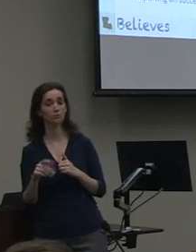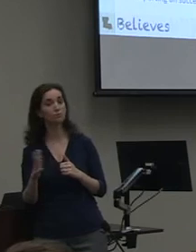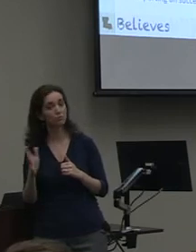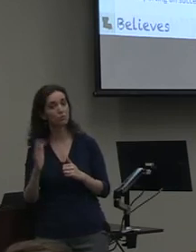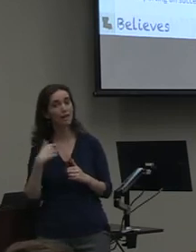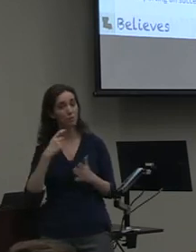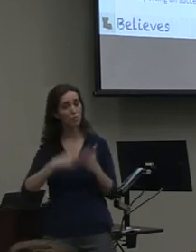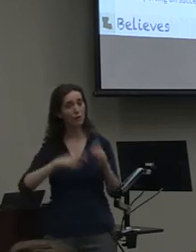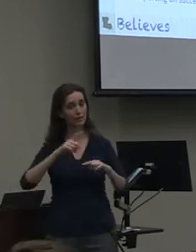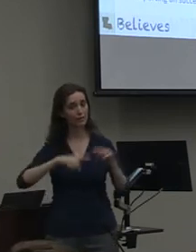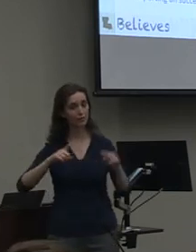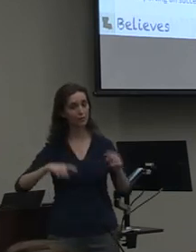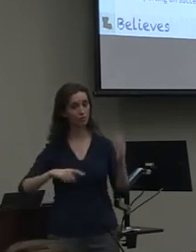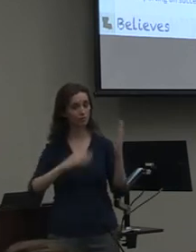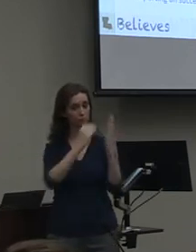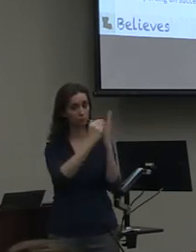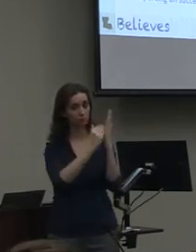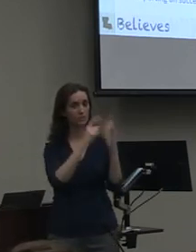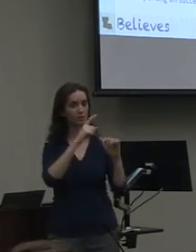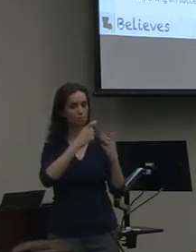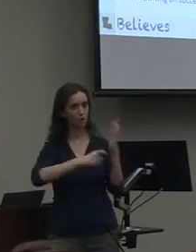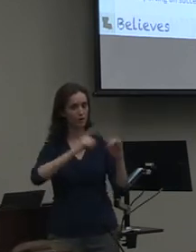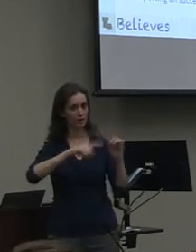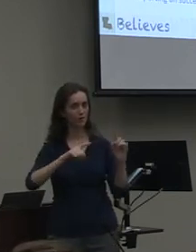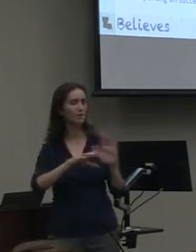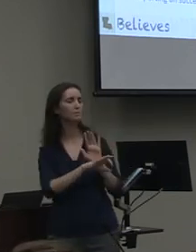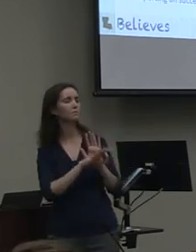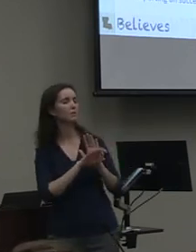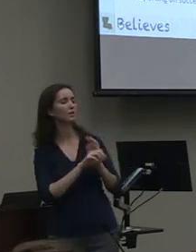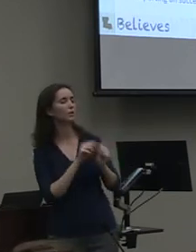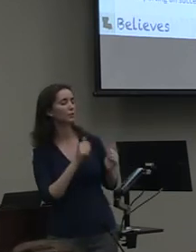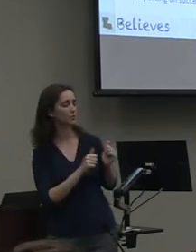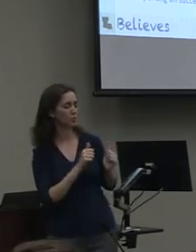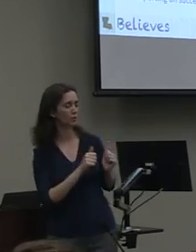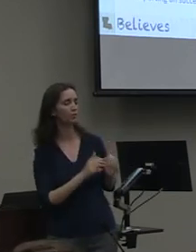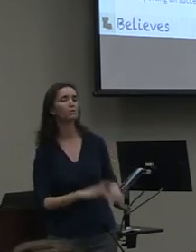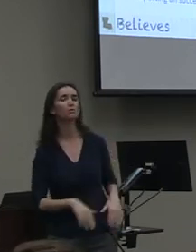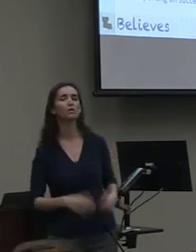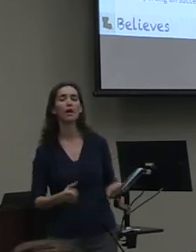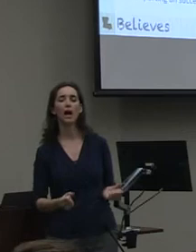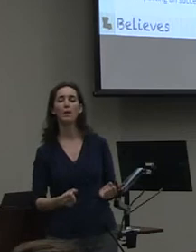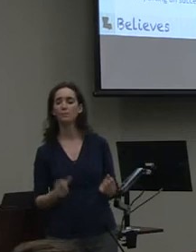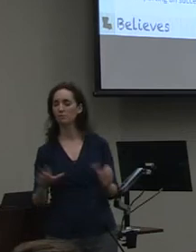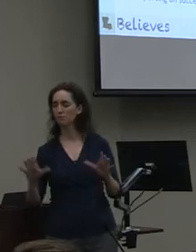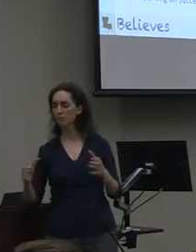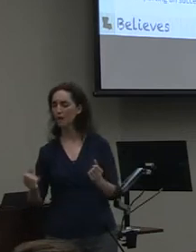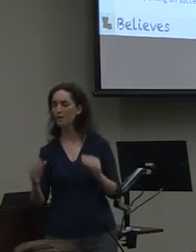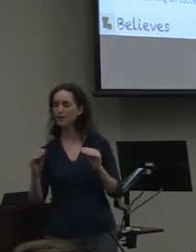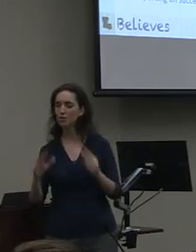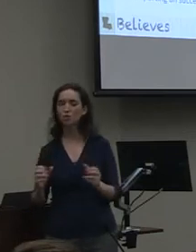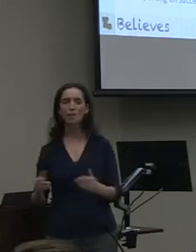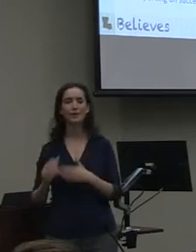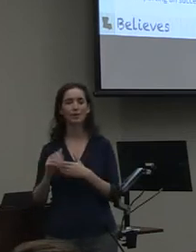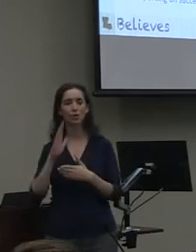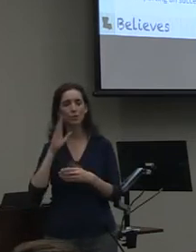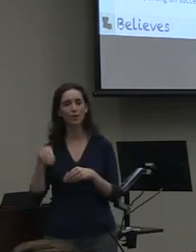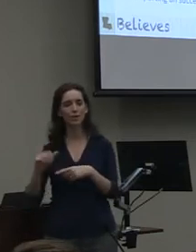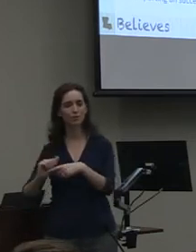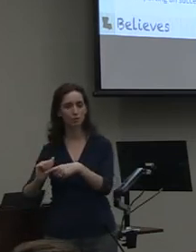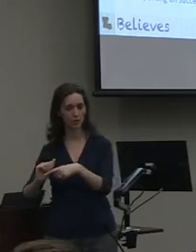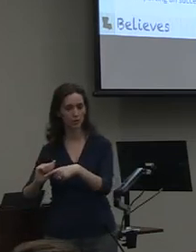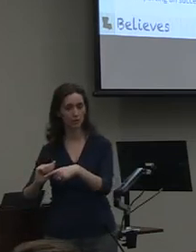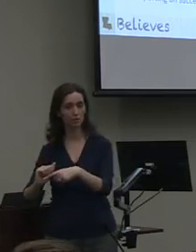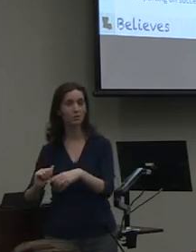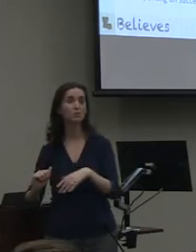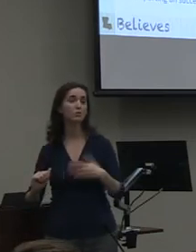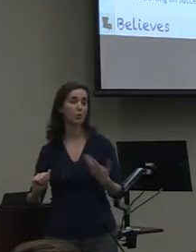differences between the vendors on the list, which vendor they're selecting off the list, and how many teachers and leaders they're training. And